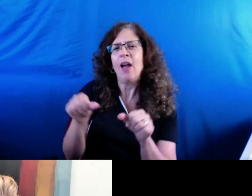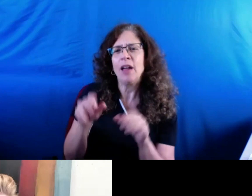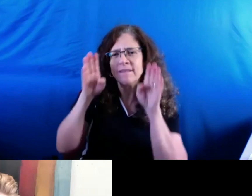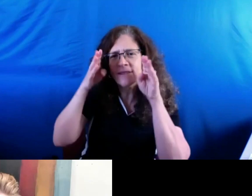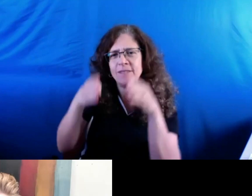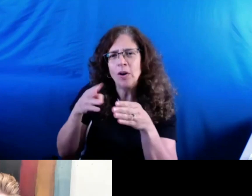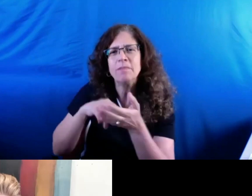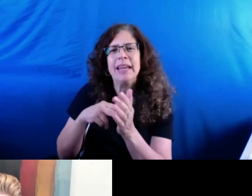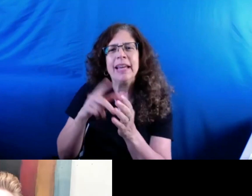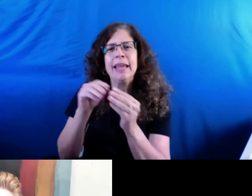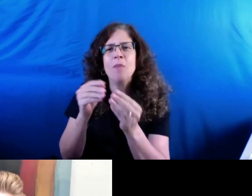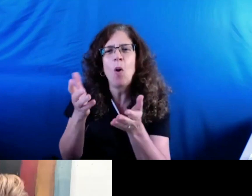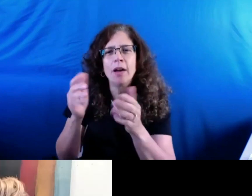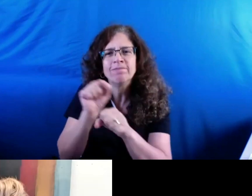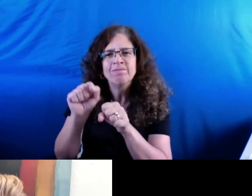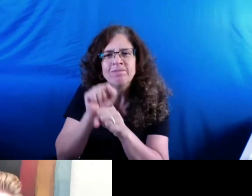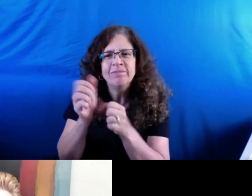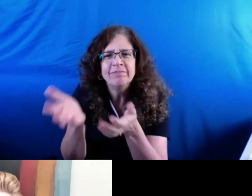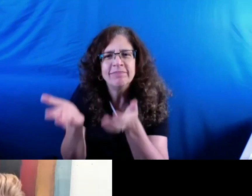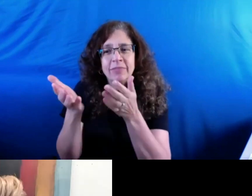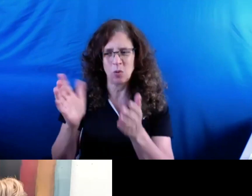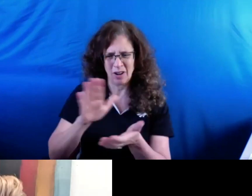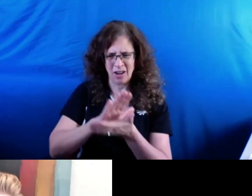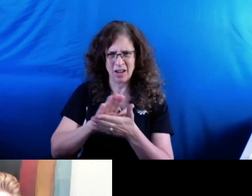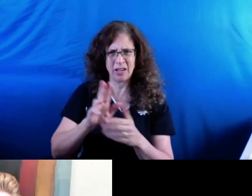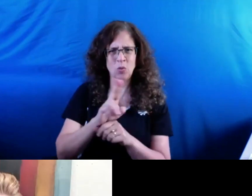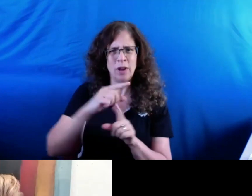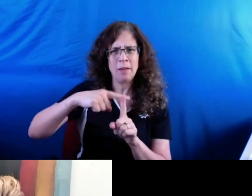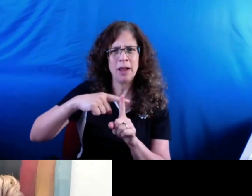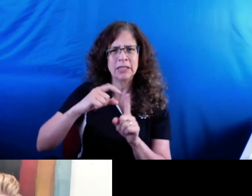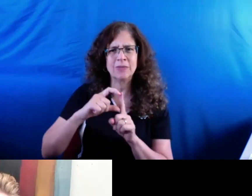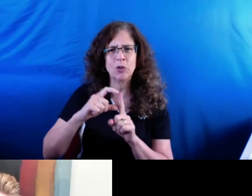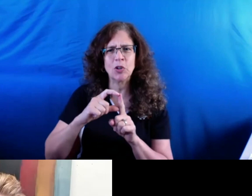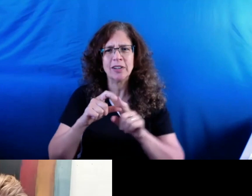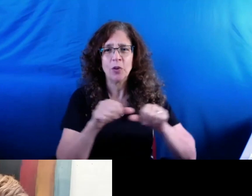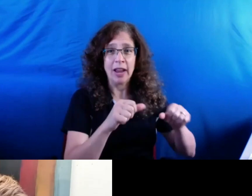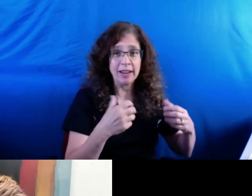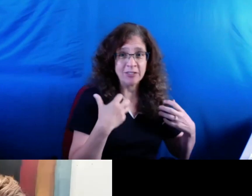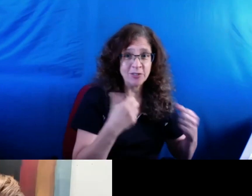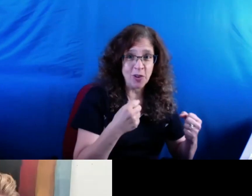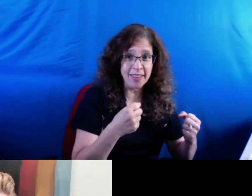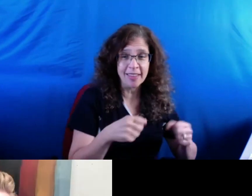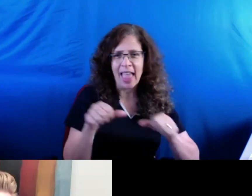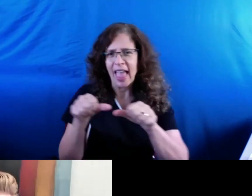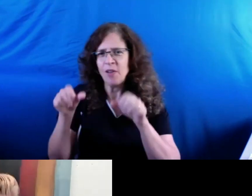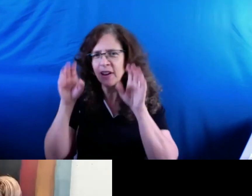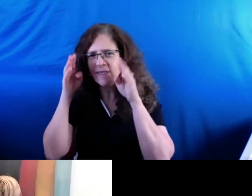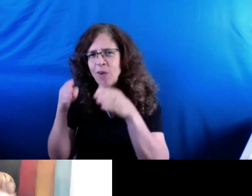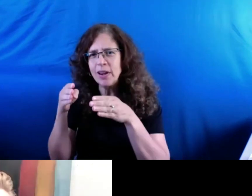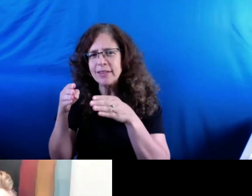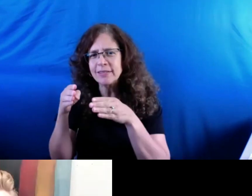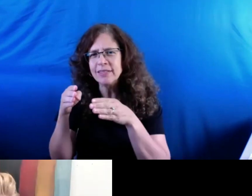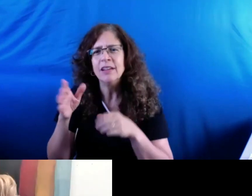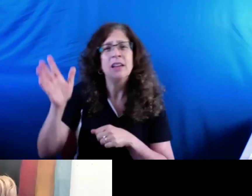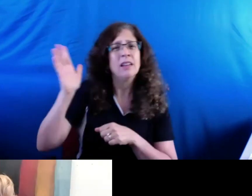And that's positive. Areas to focus, meaning you need to work a little more. And we could use areas of